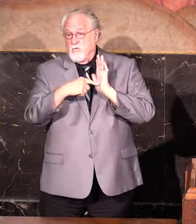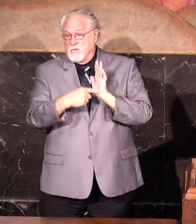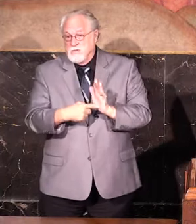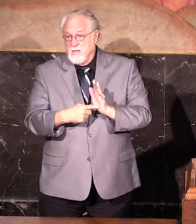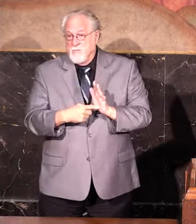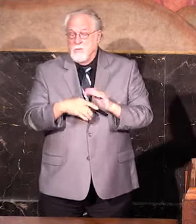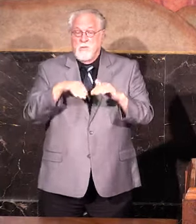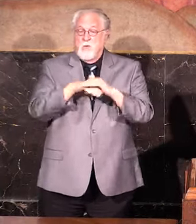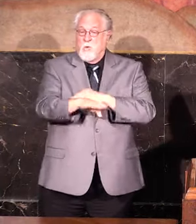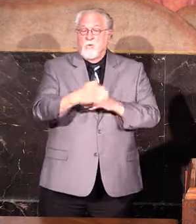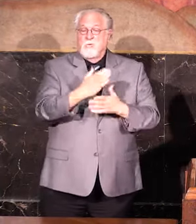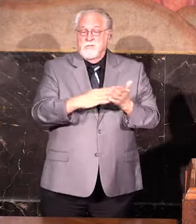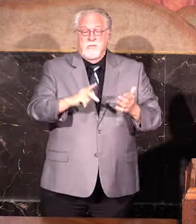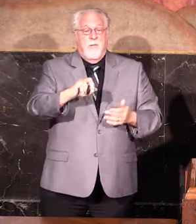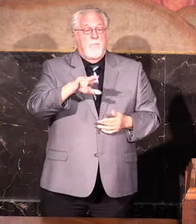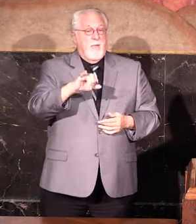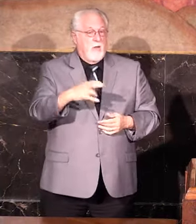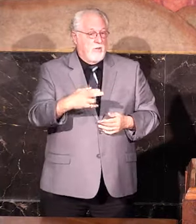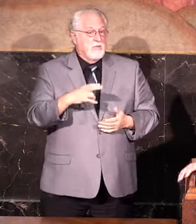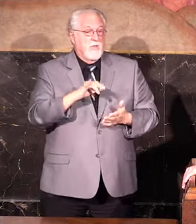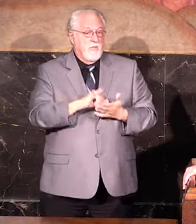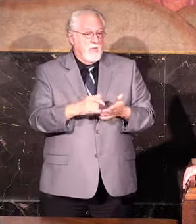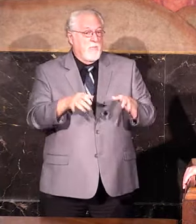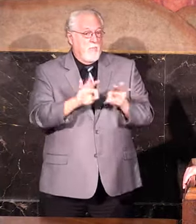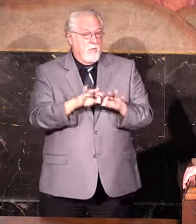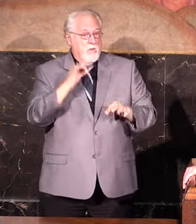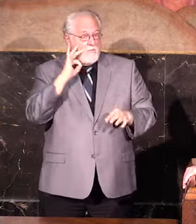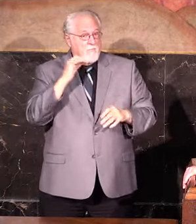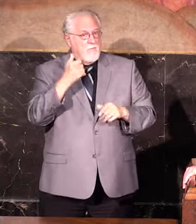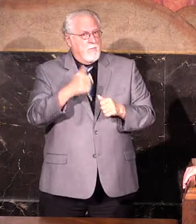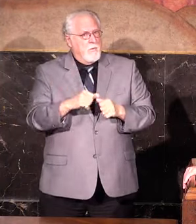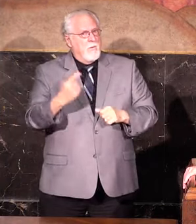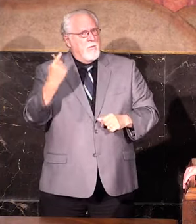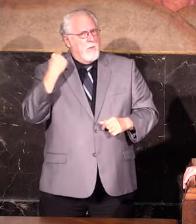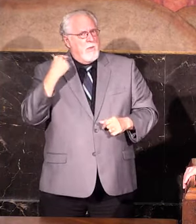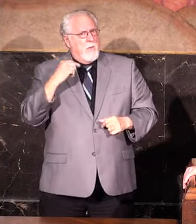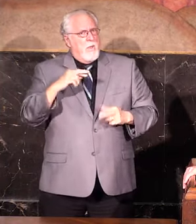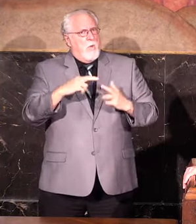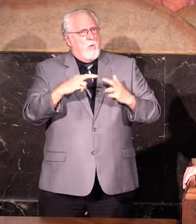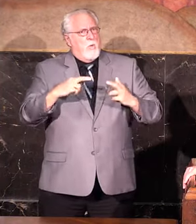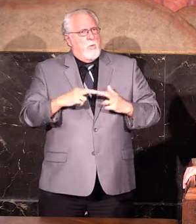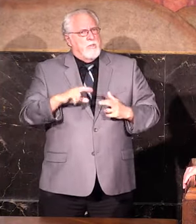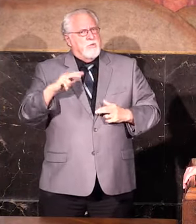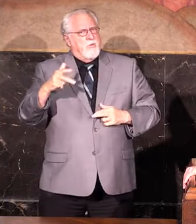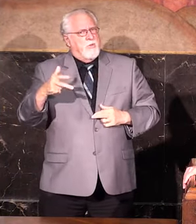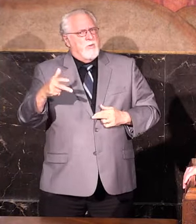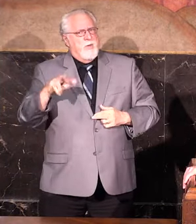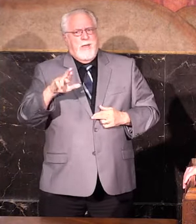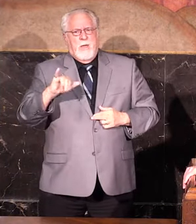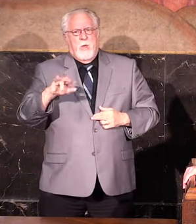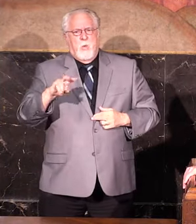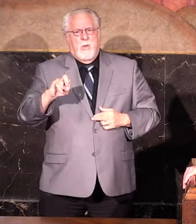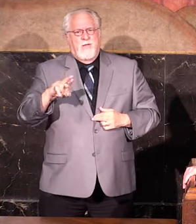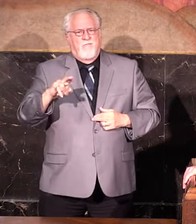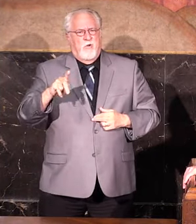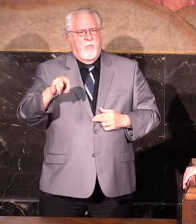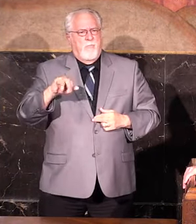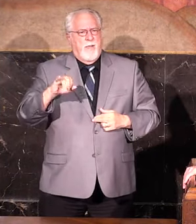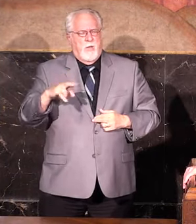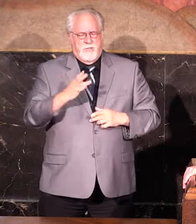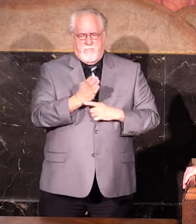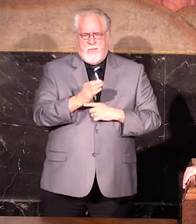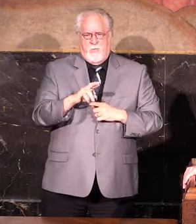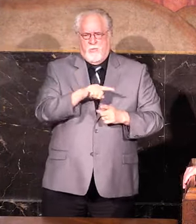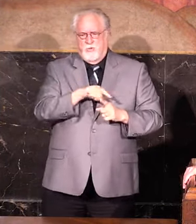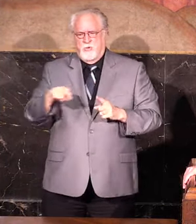go into parishes. And this was particularly important if you remember back Region three, the river parishes between Baton Rouge